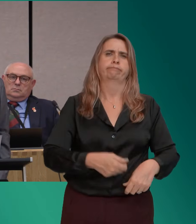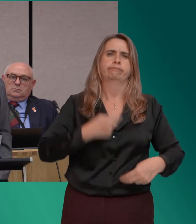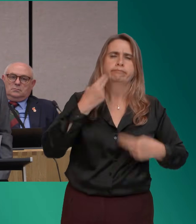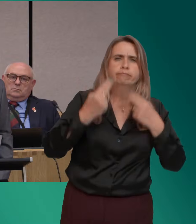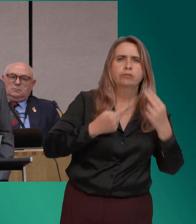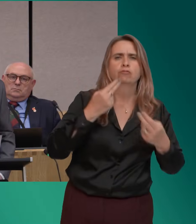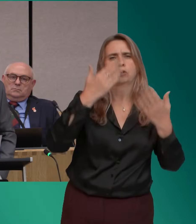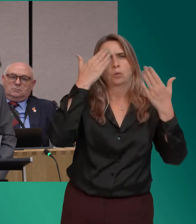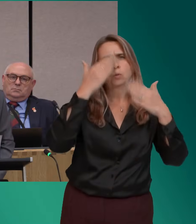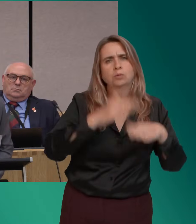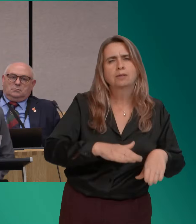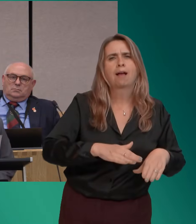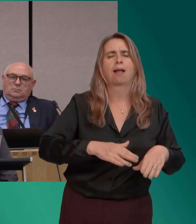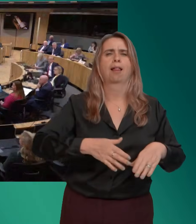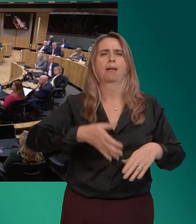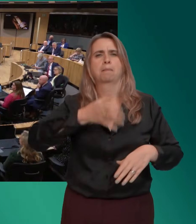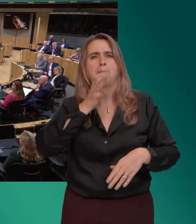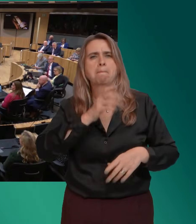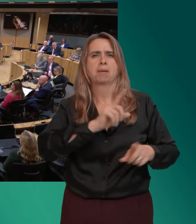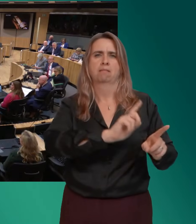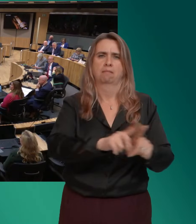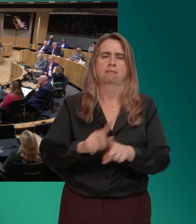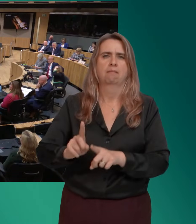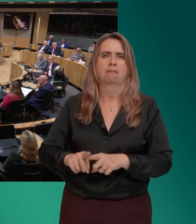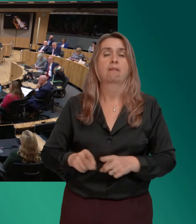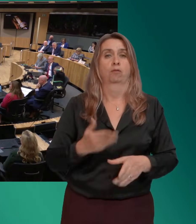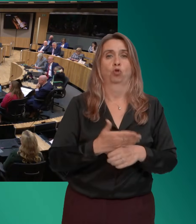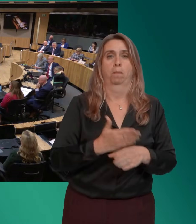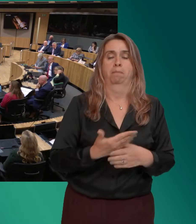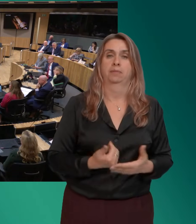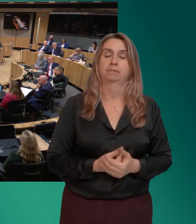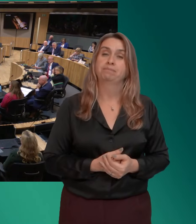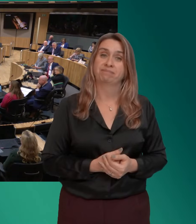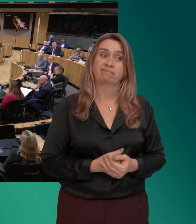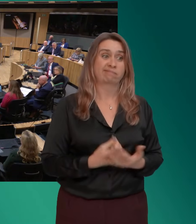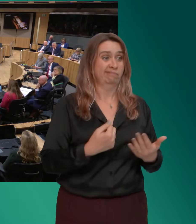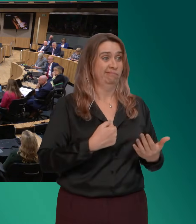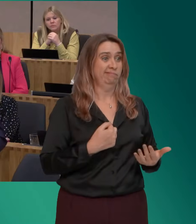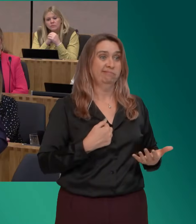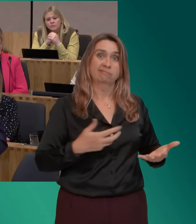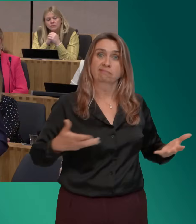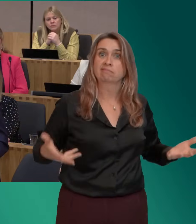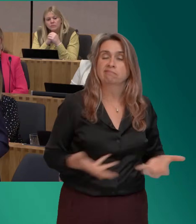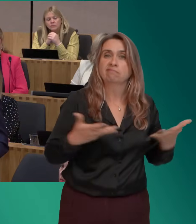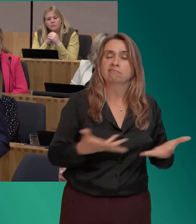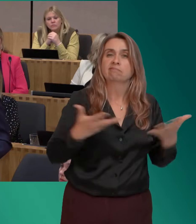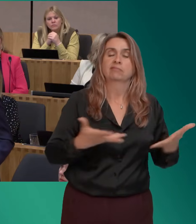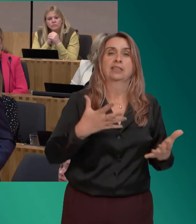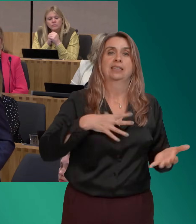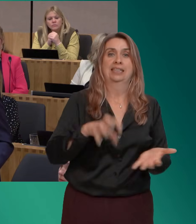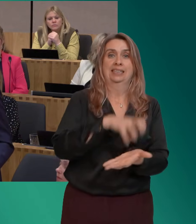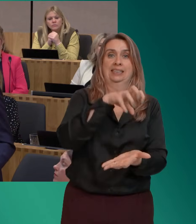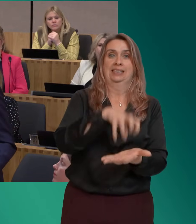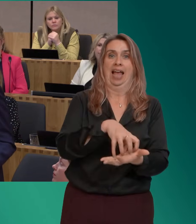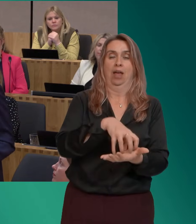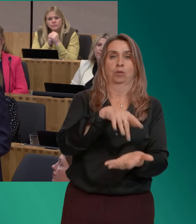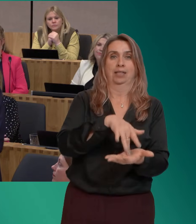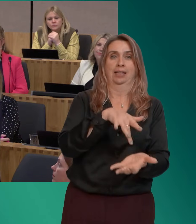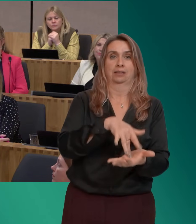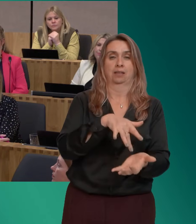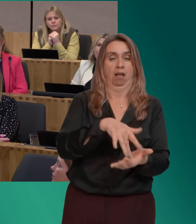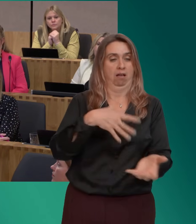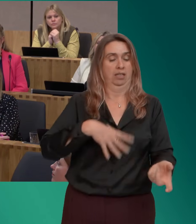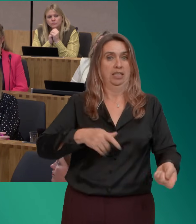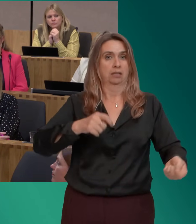safeguard businesses and jobs? Our manifesto included a range of specific commitments to help reinvigorate our town centres, including reform of the